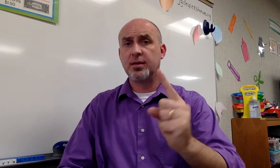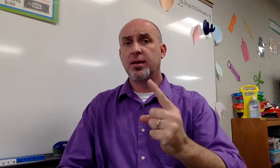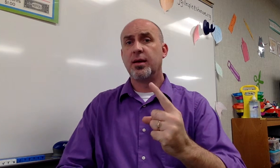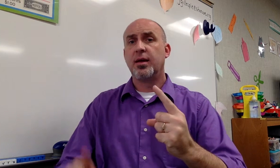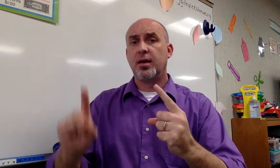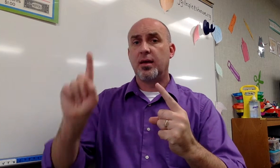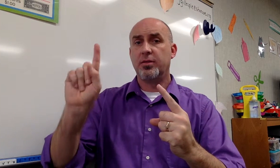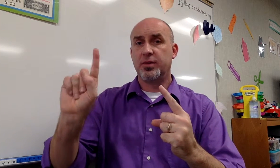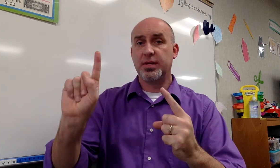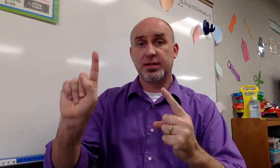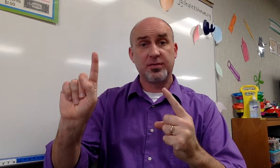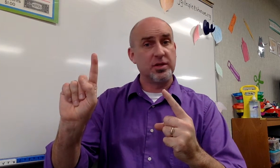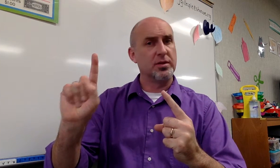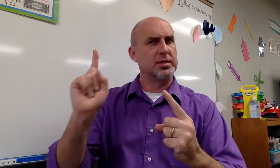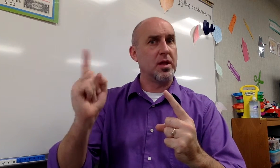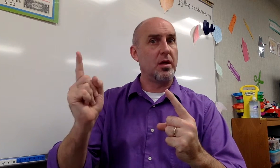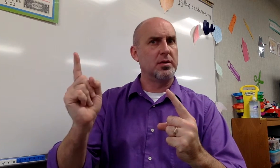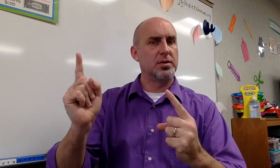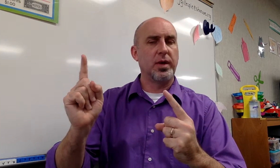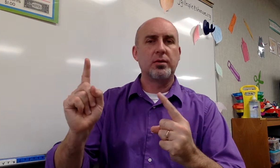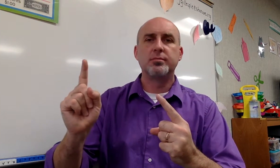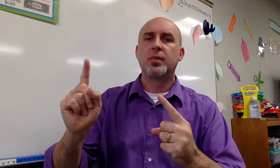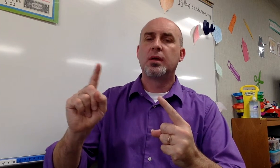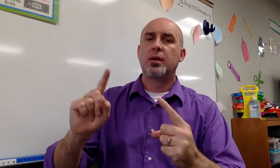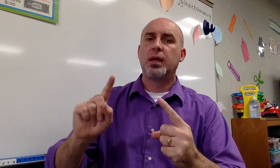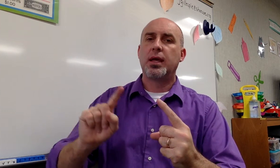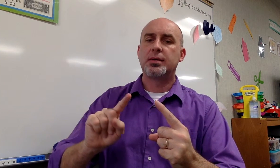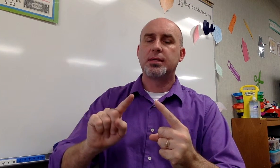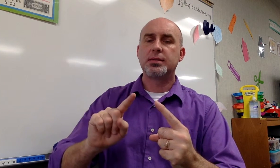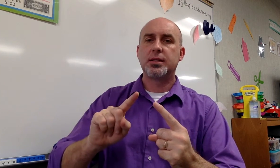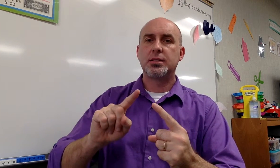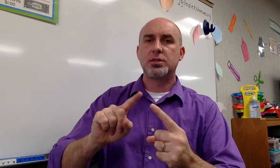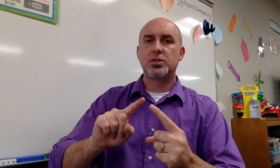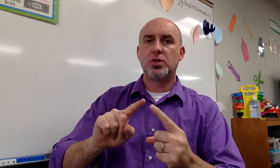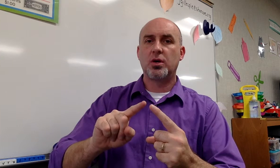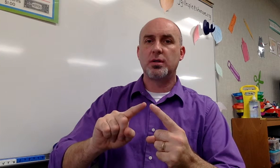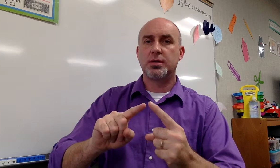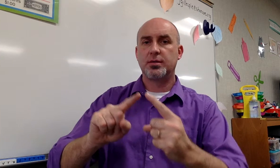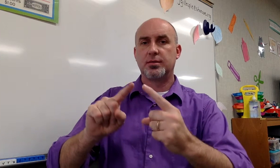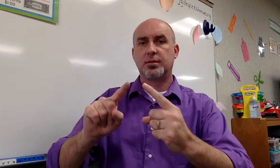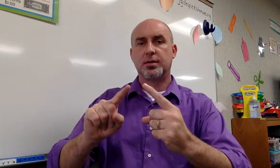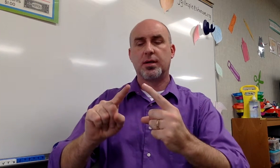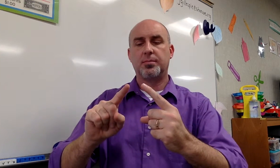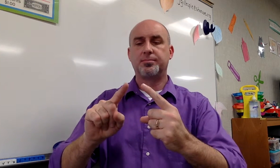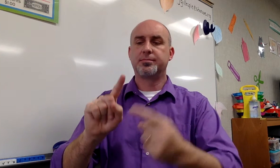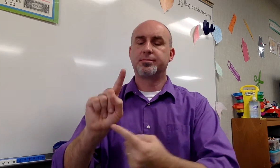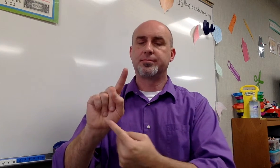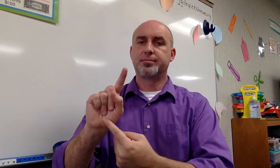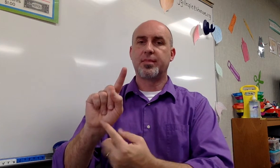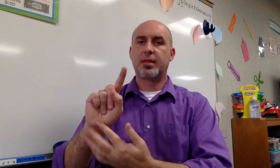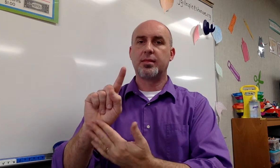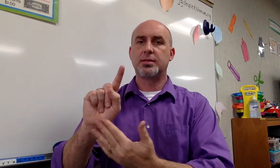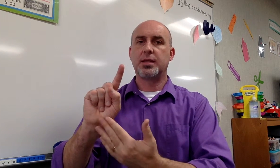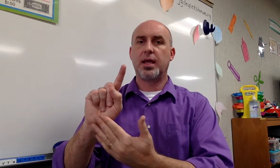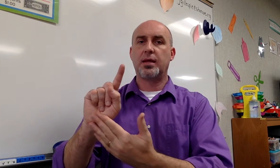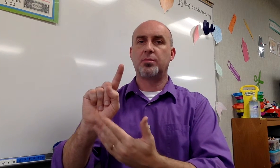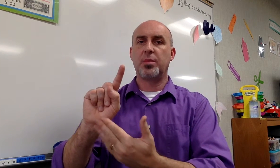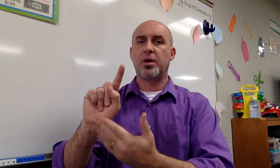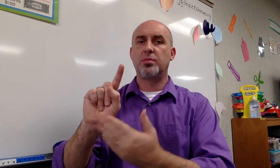Other index finger is also out. And it's going to start Um, this hand, my palm's